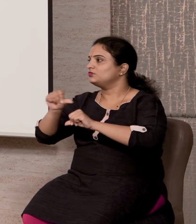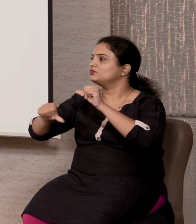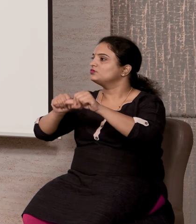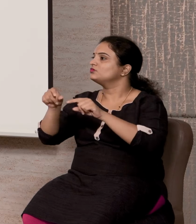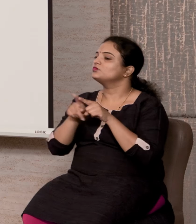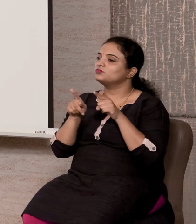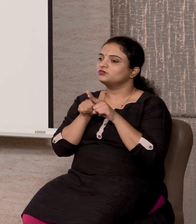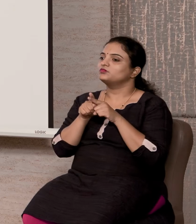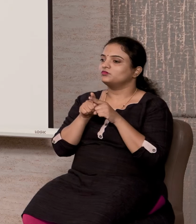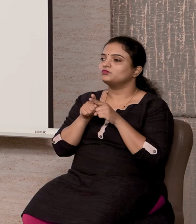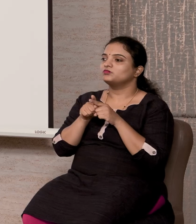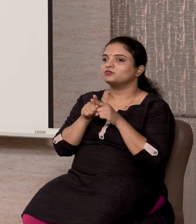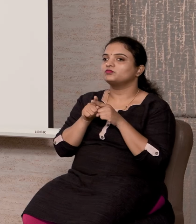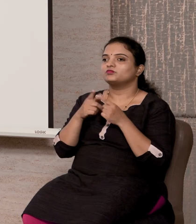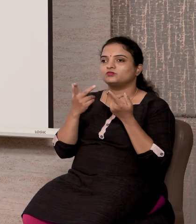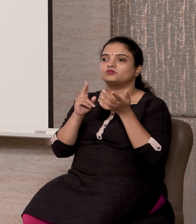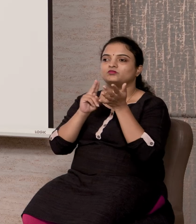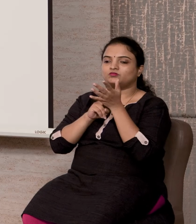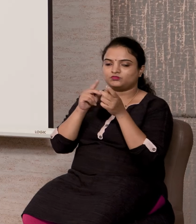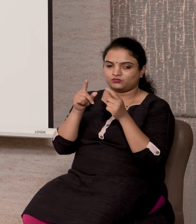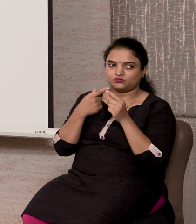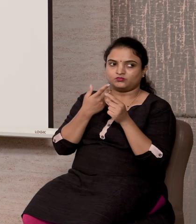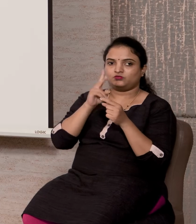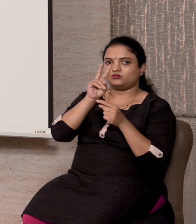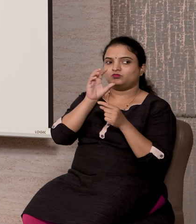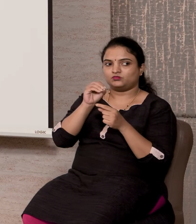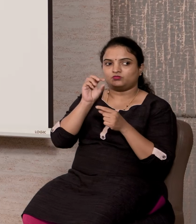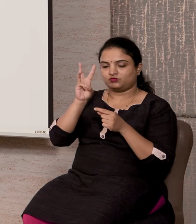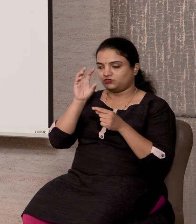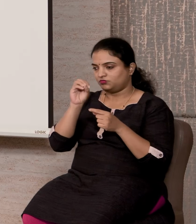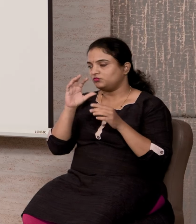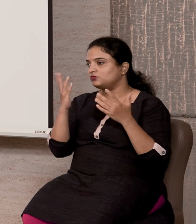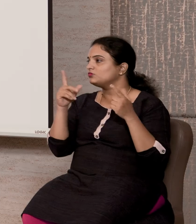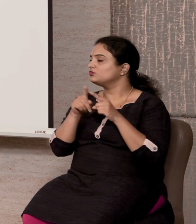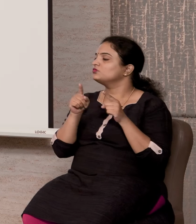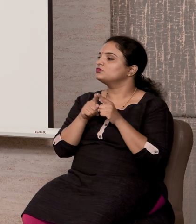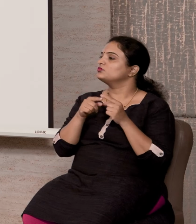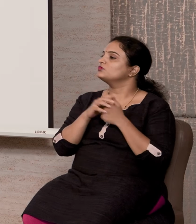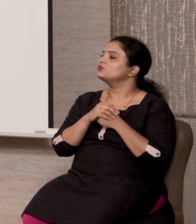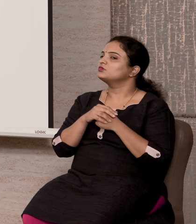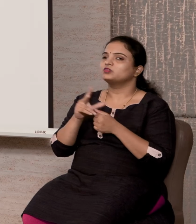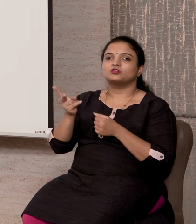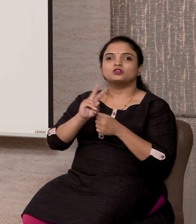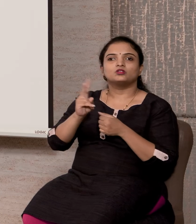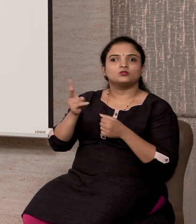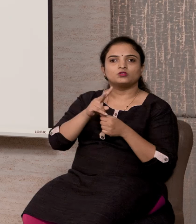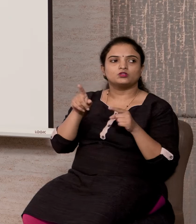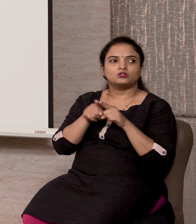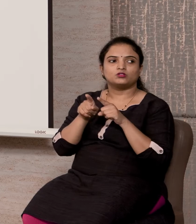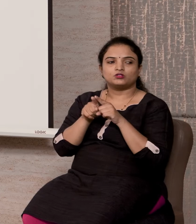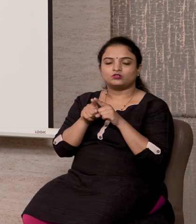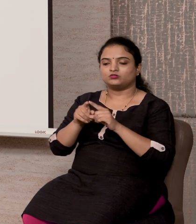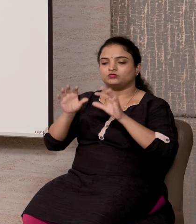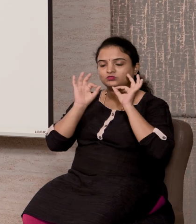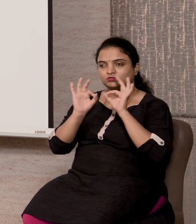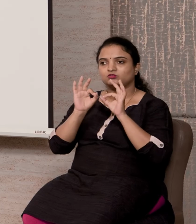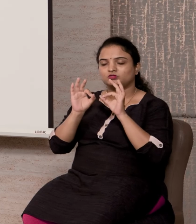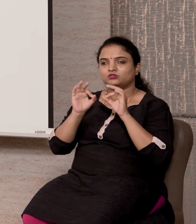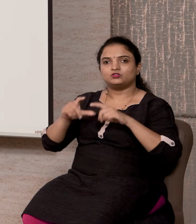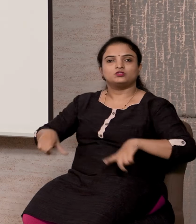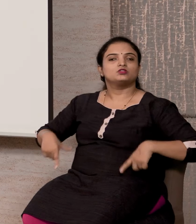of course, a part of the NEP vision of, say, 2030, 2040. And both of these documents also have a very interesting